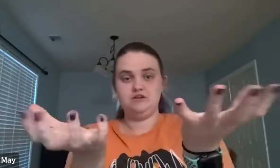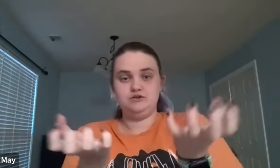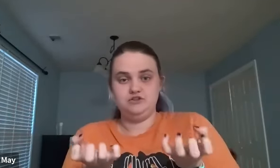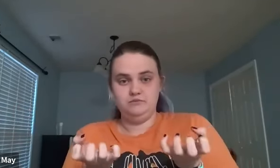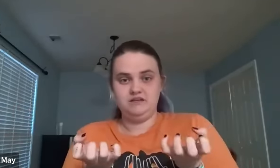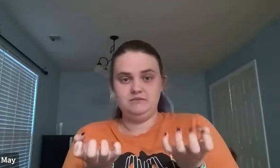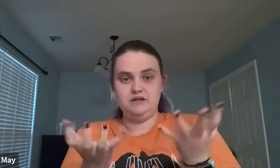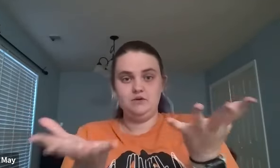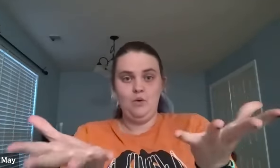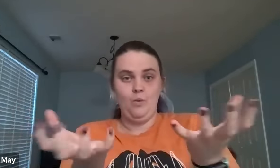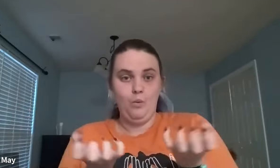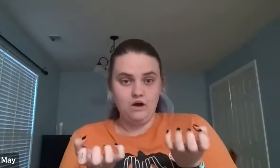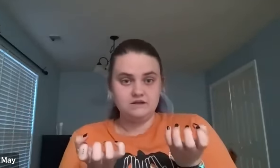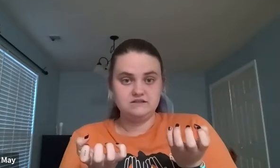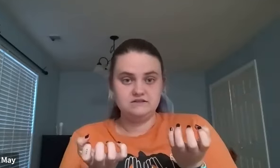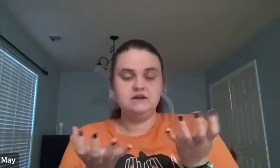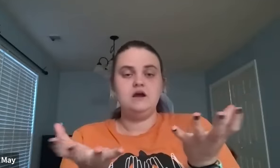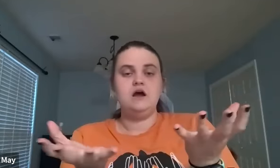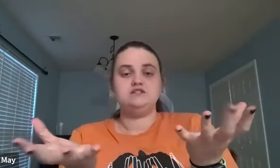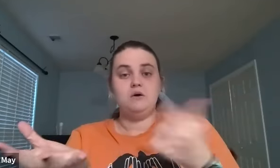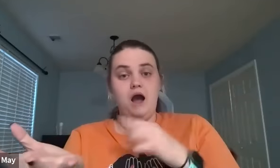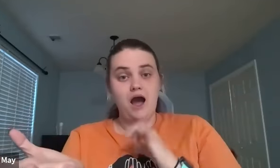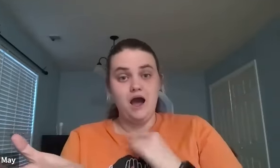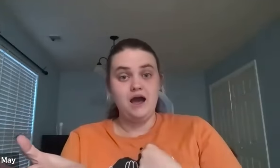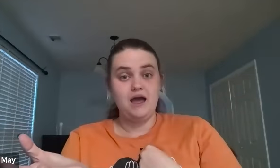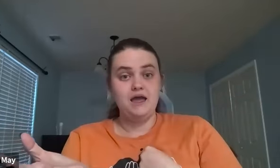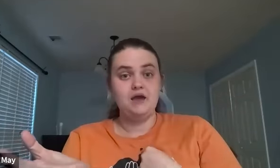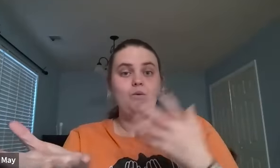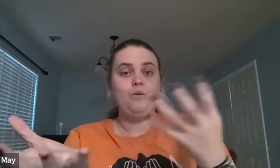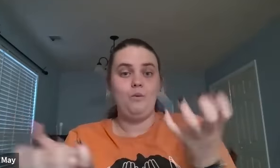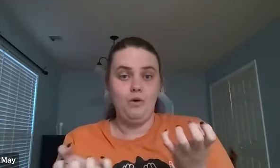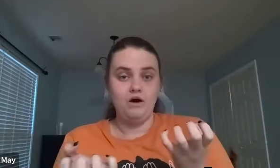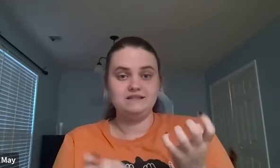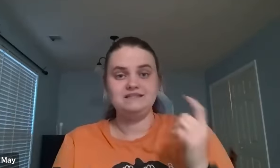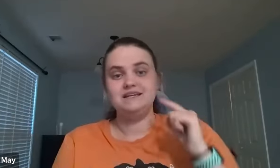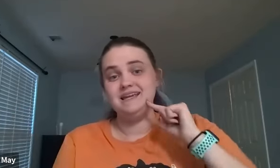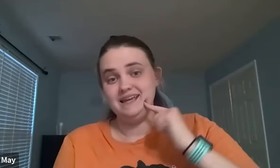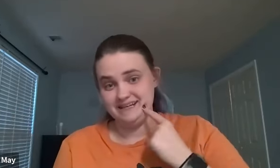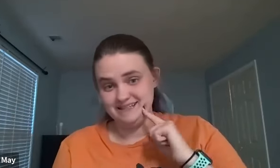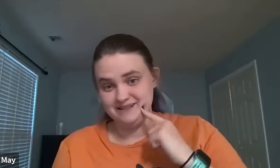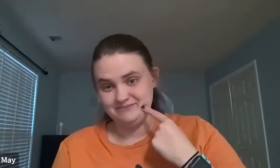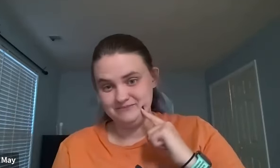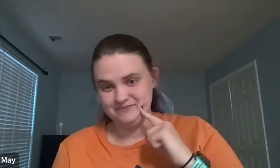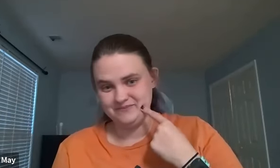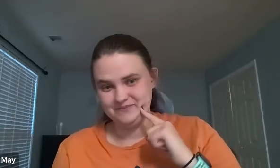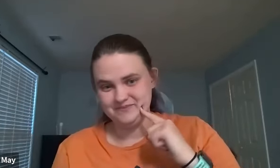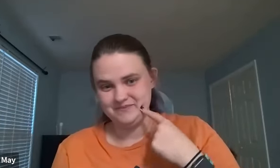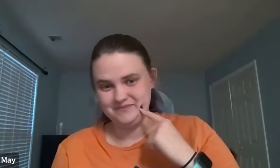closer, you bend them in. Want. So I want candy.